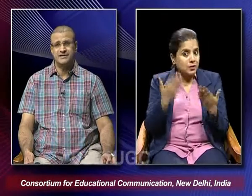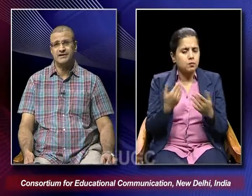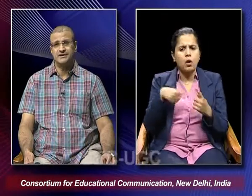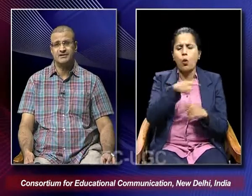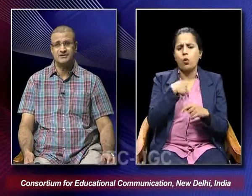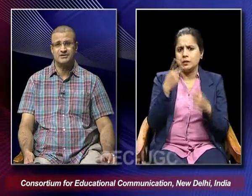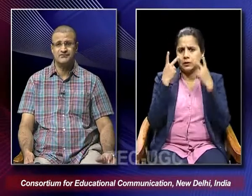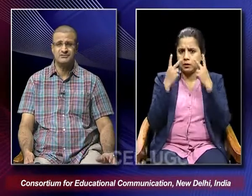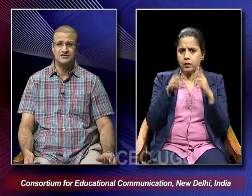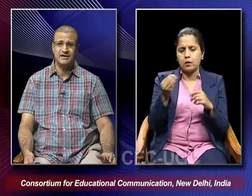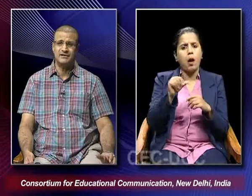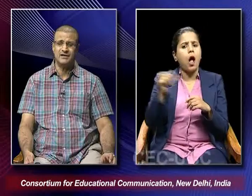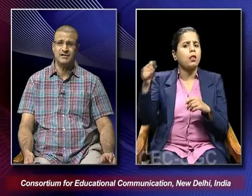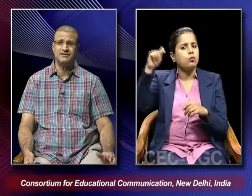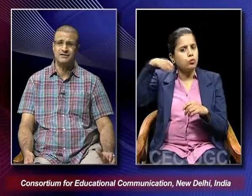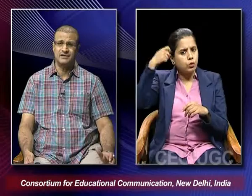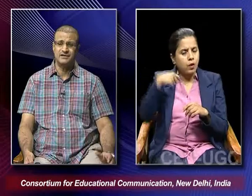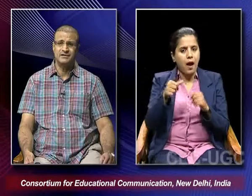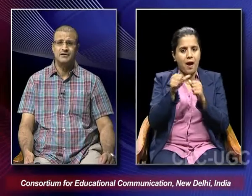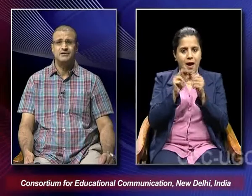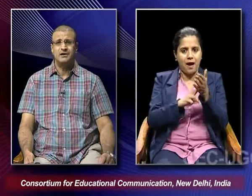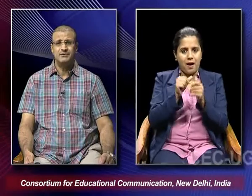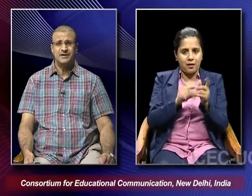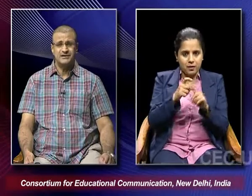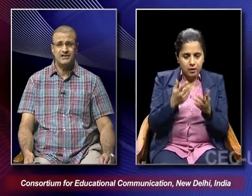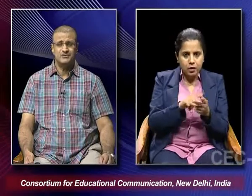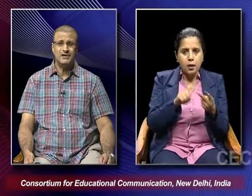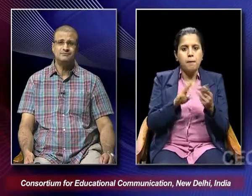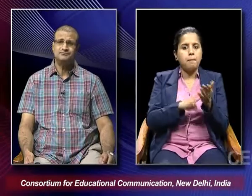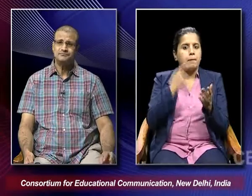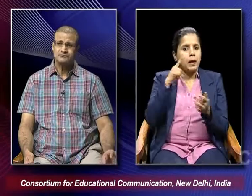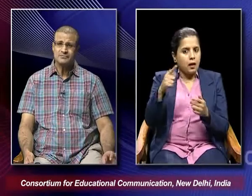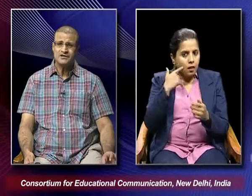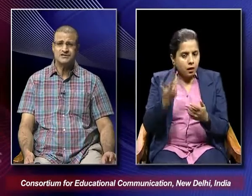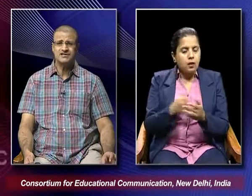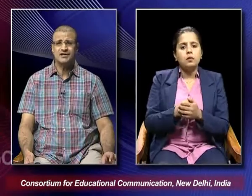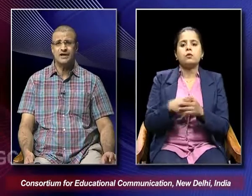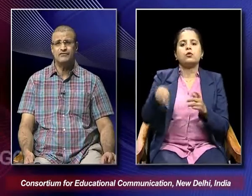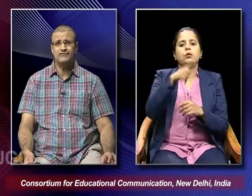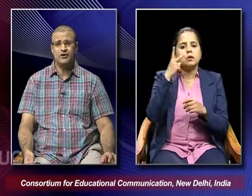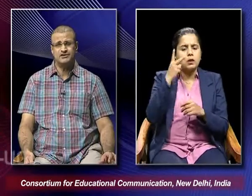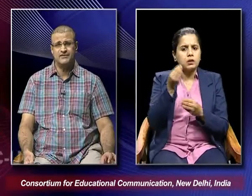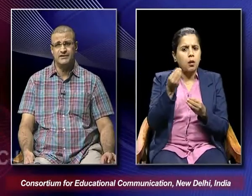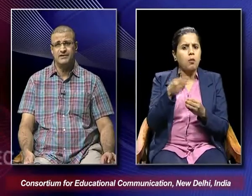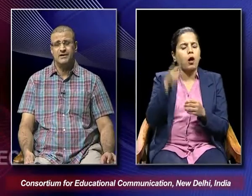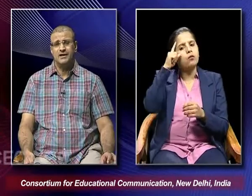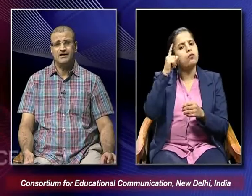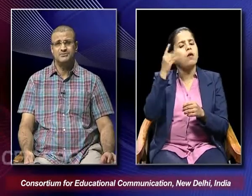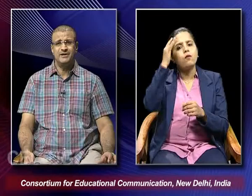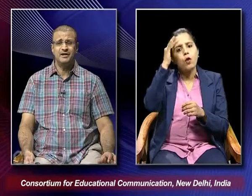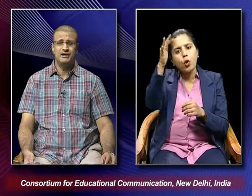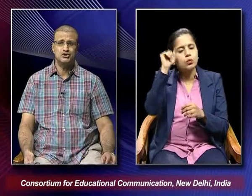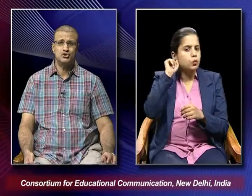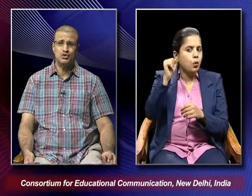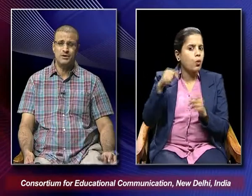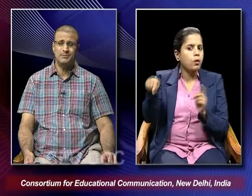see that in some other films like Anand and Millie as well, such kind of a philosophy is